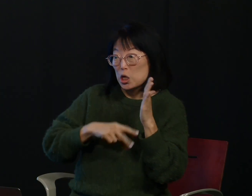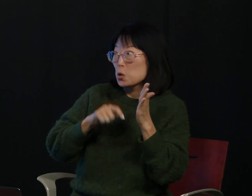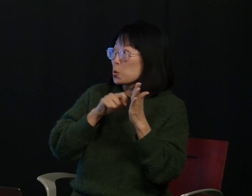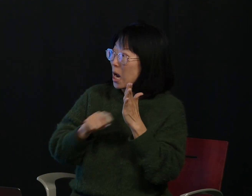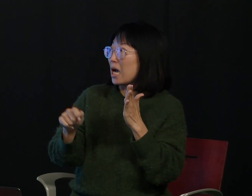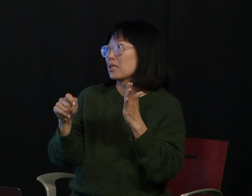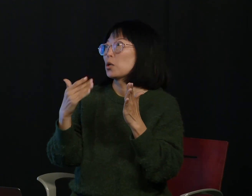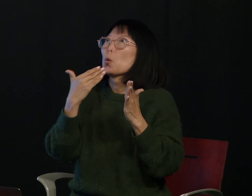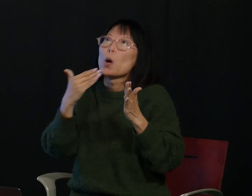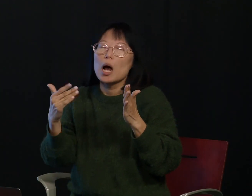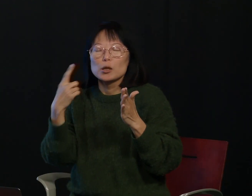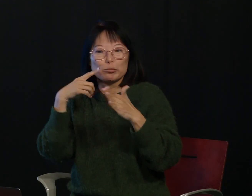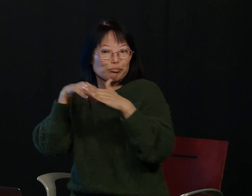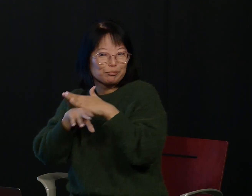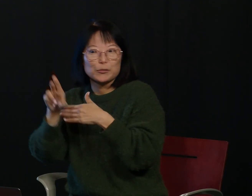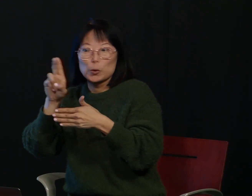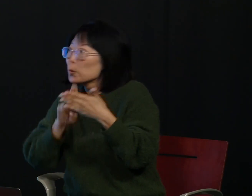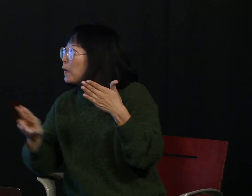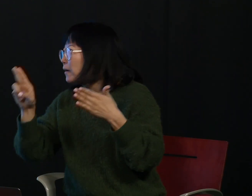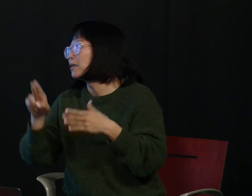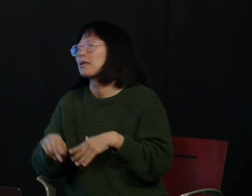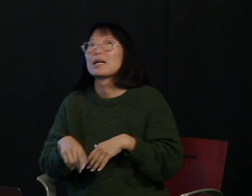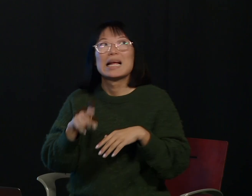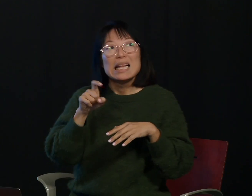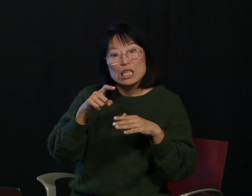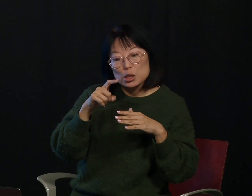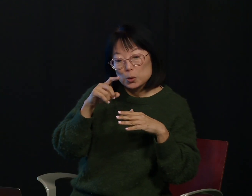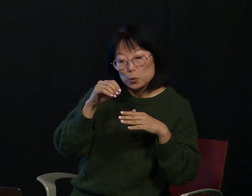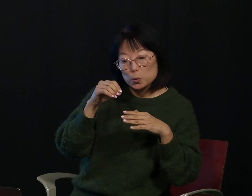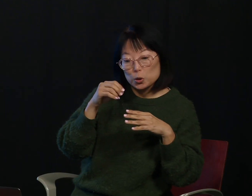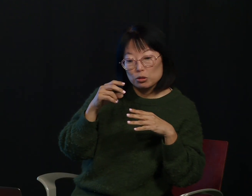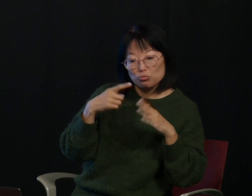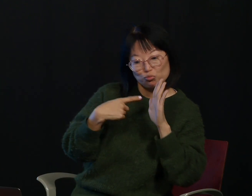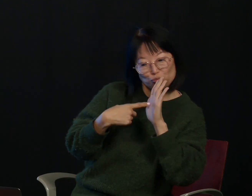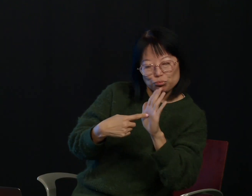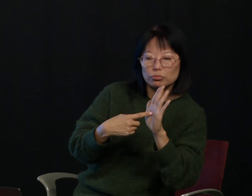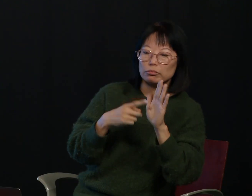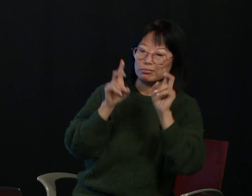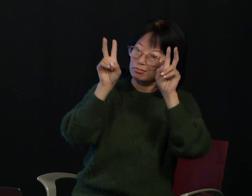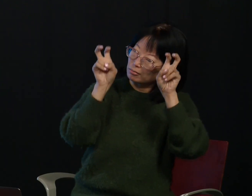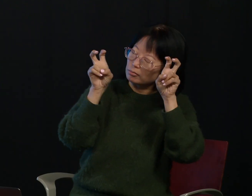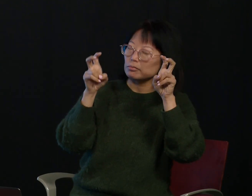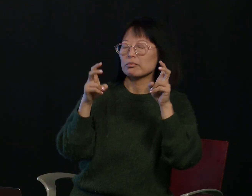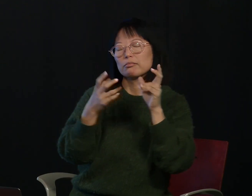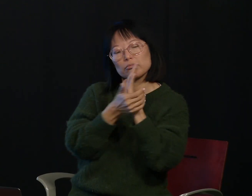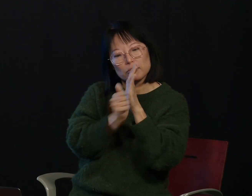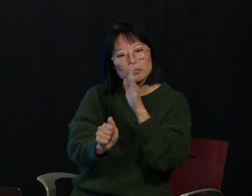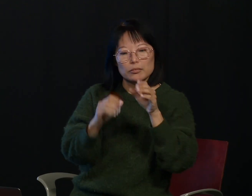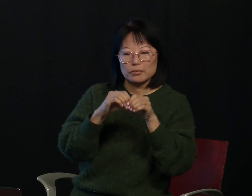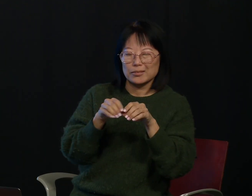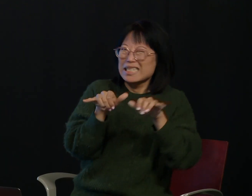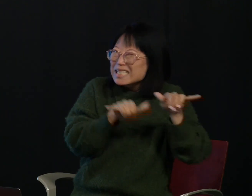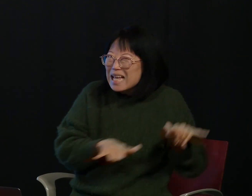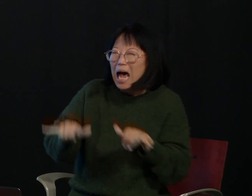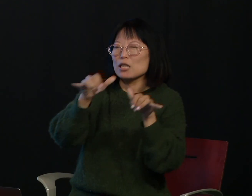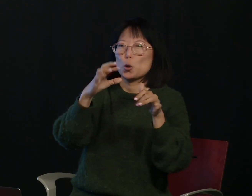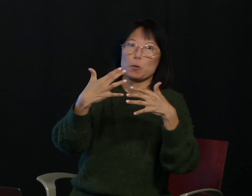read and write well to become literate, to enter into university, to demonstrate the competence in the standard or